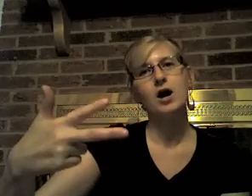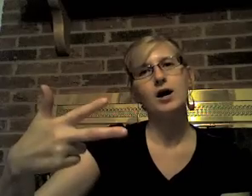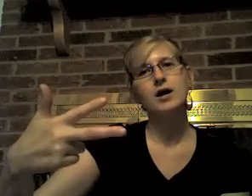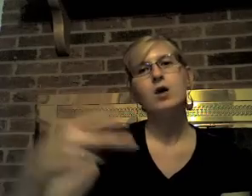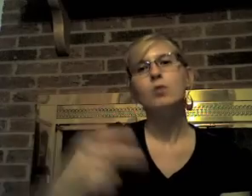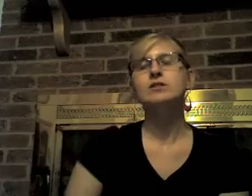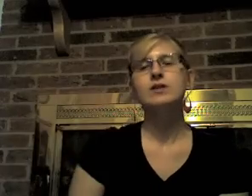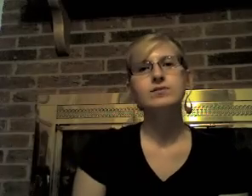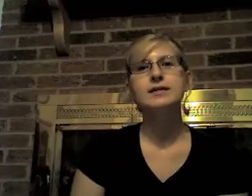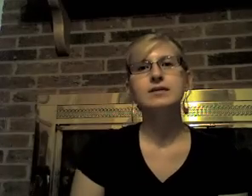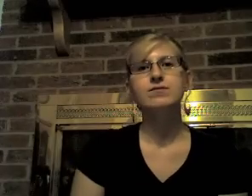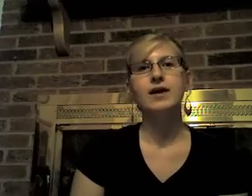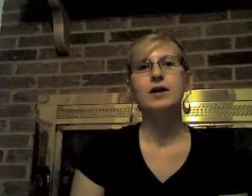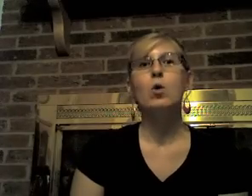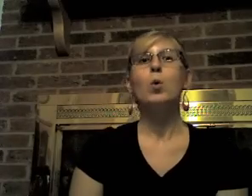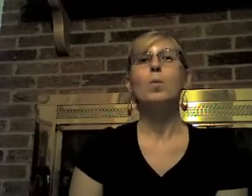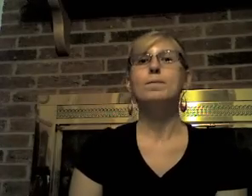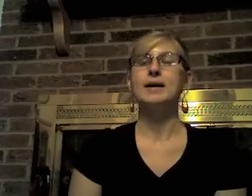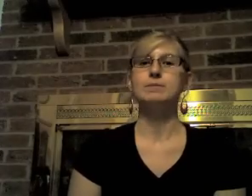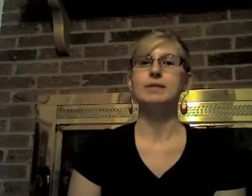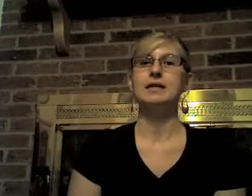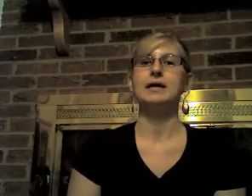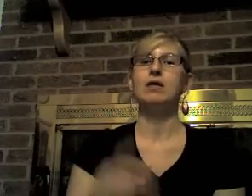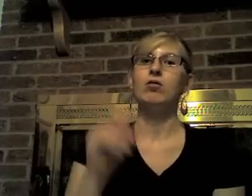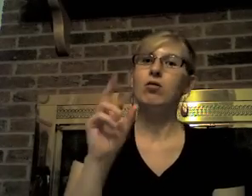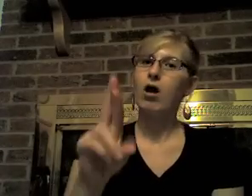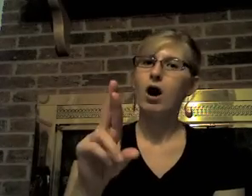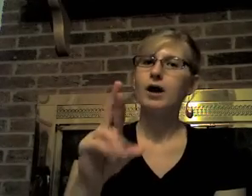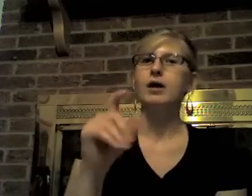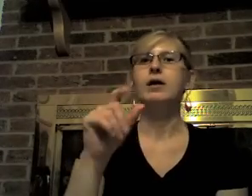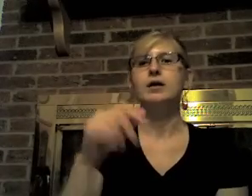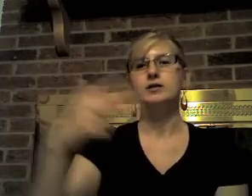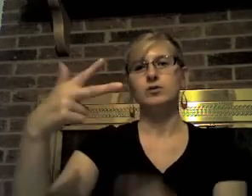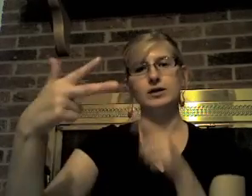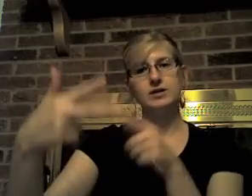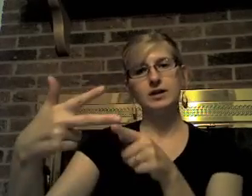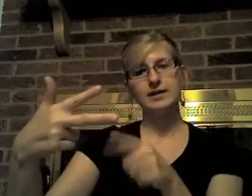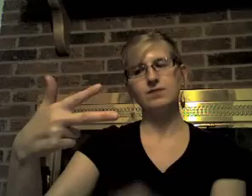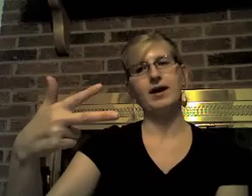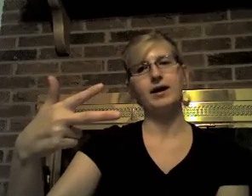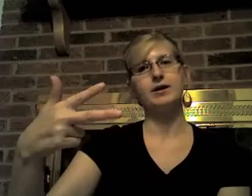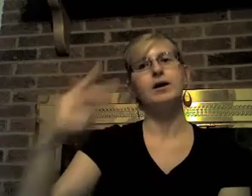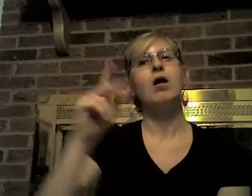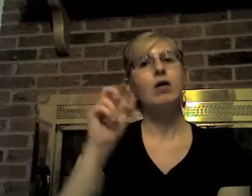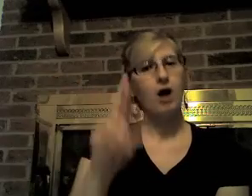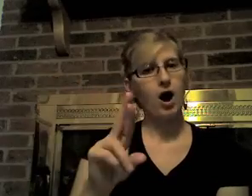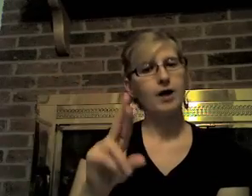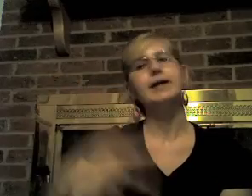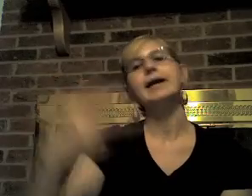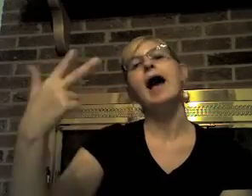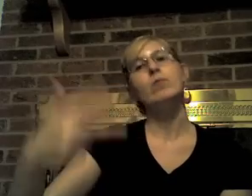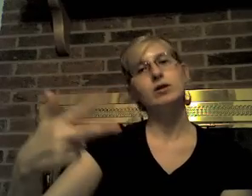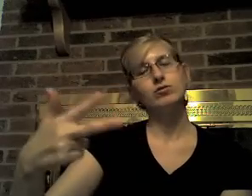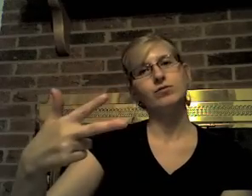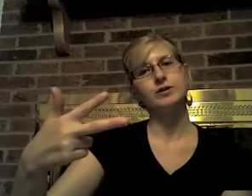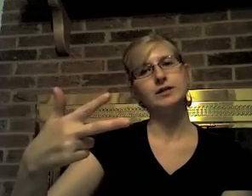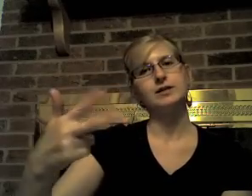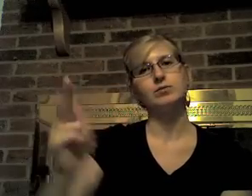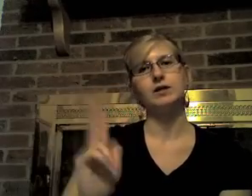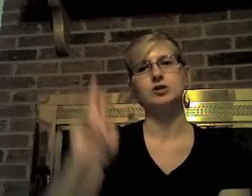car, we still have to identify it by spelling car. So here's our classifier, car. Now we can refer to this. We can show